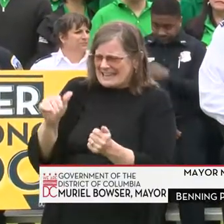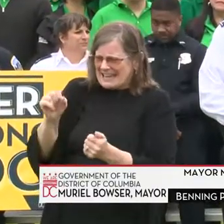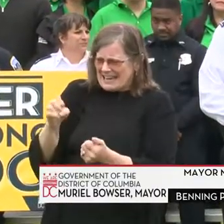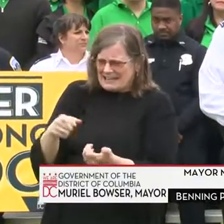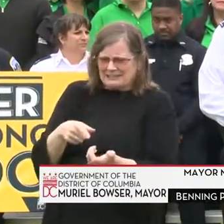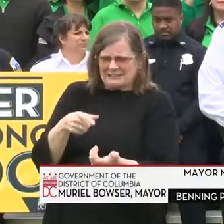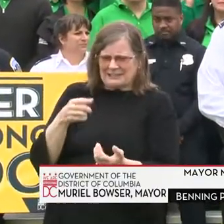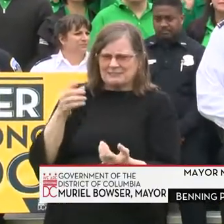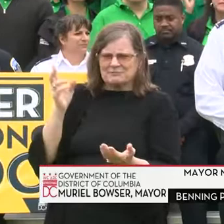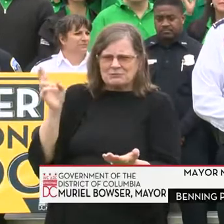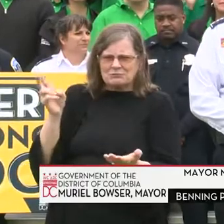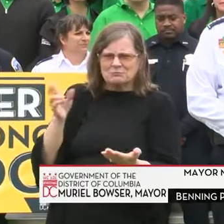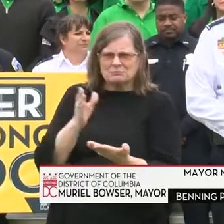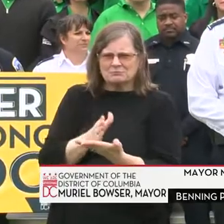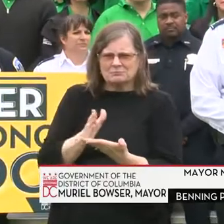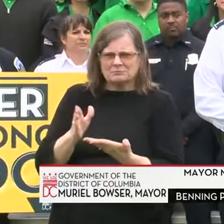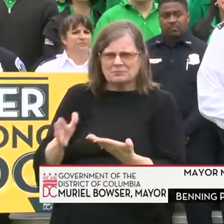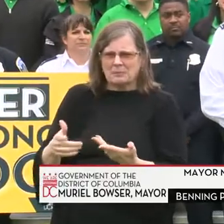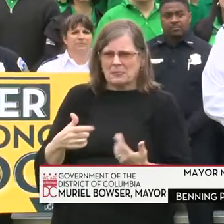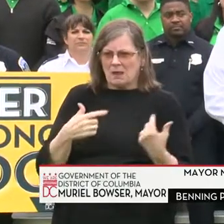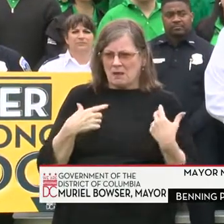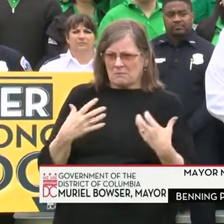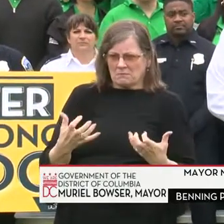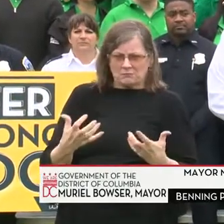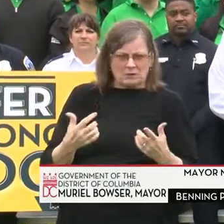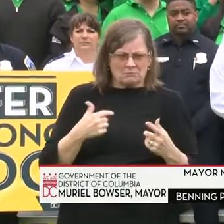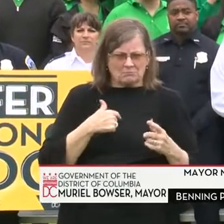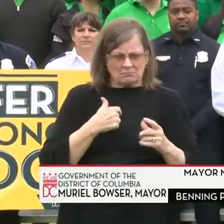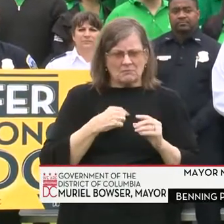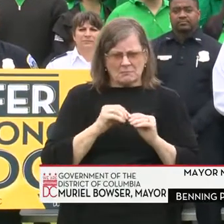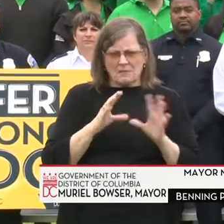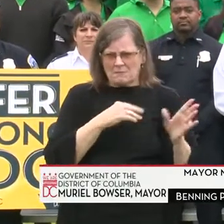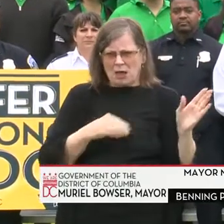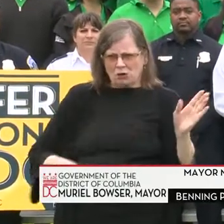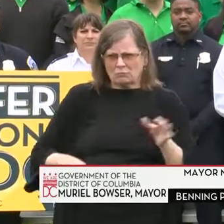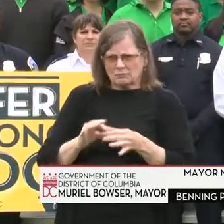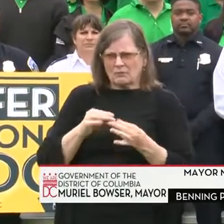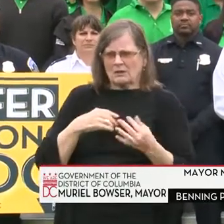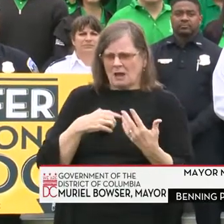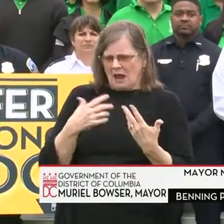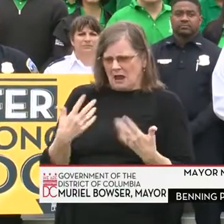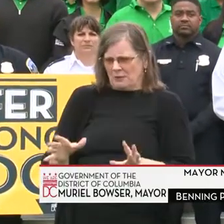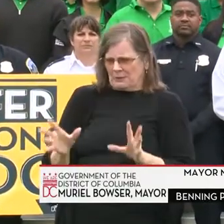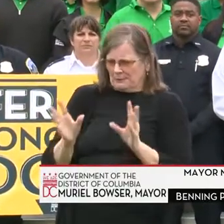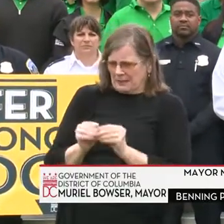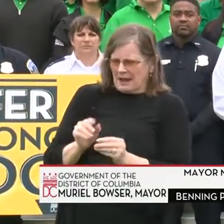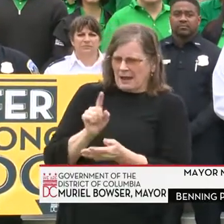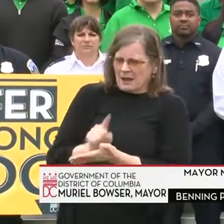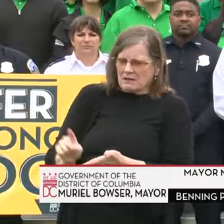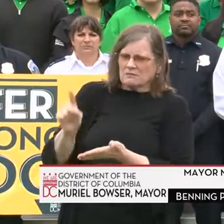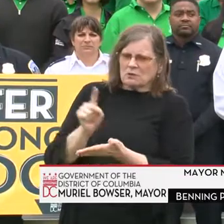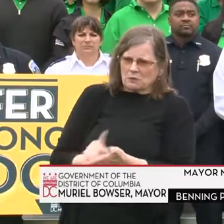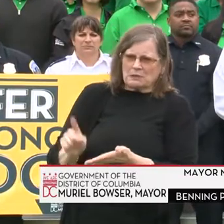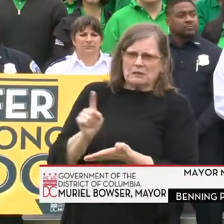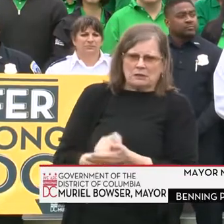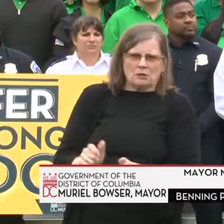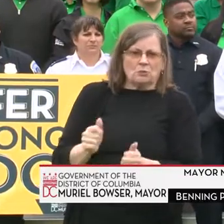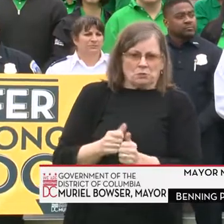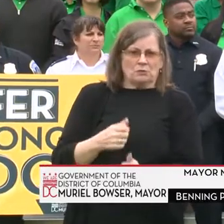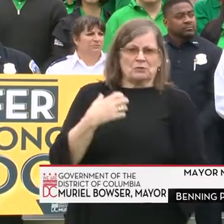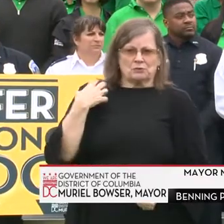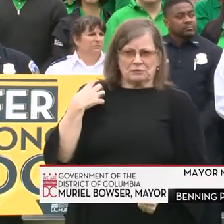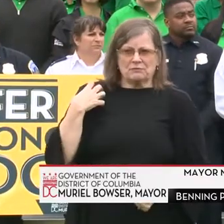with them? Well, let me just be clear. I meet with the chief every week, and every week I'm getting briefed out on